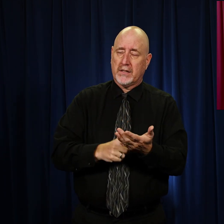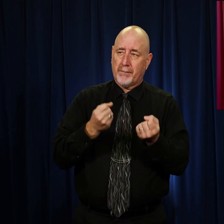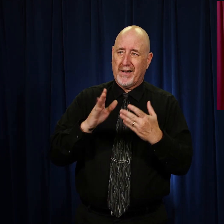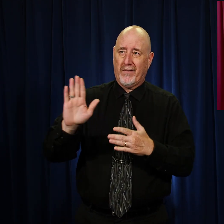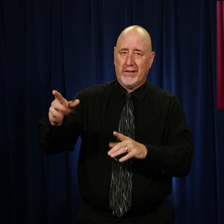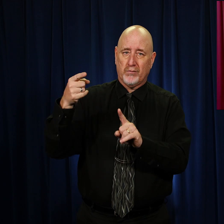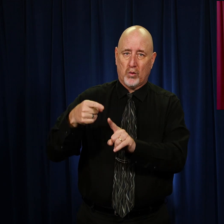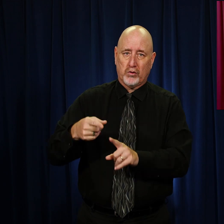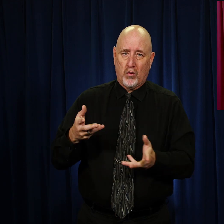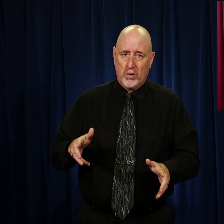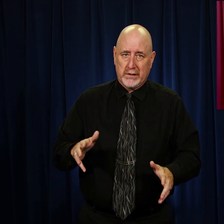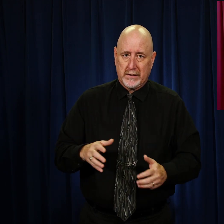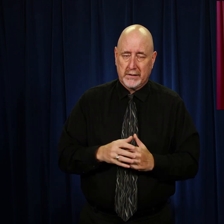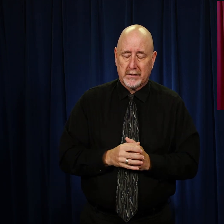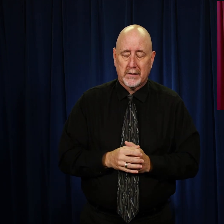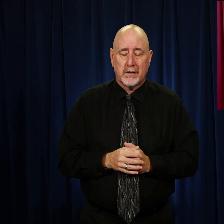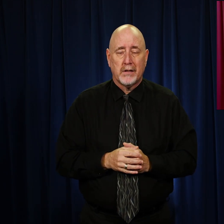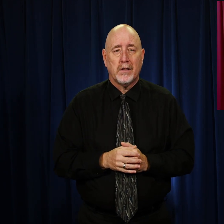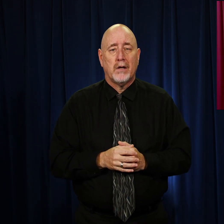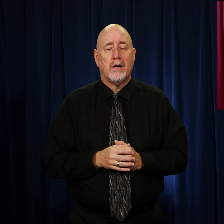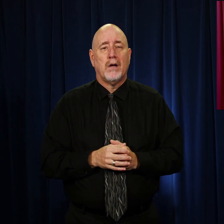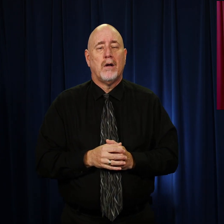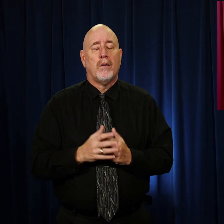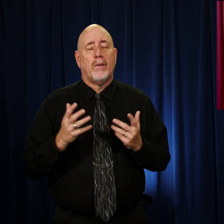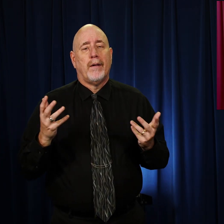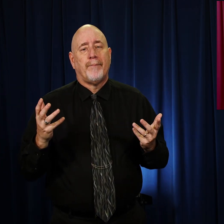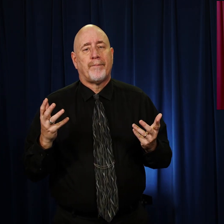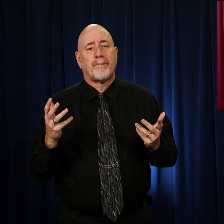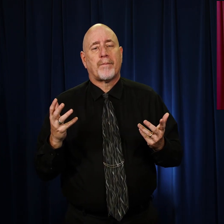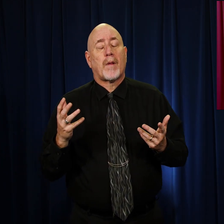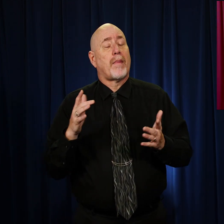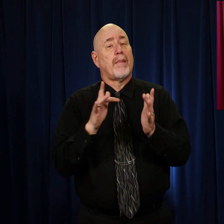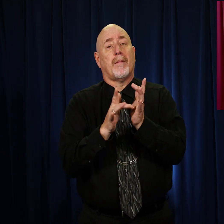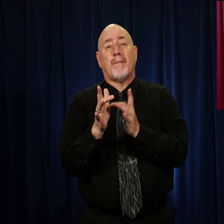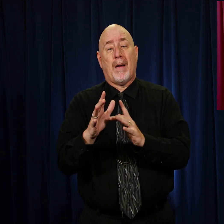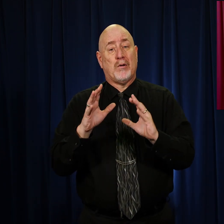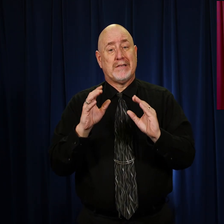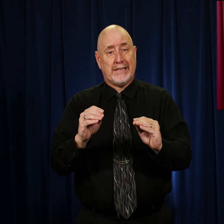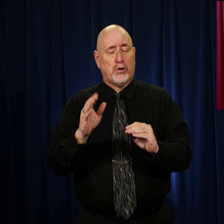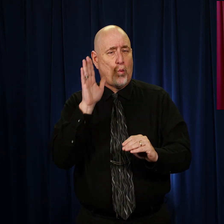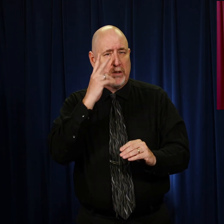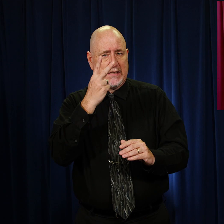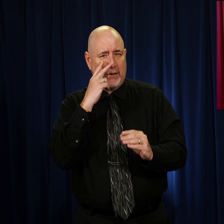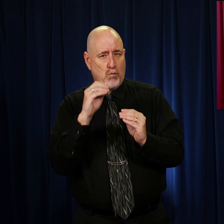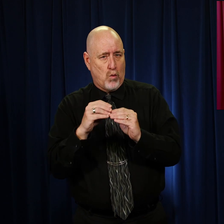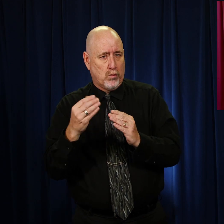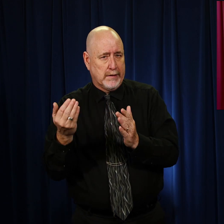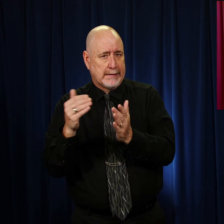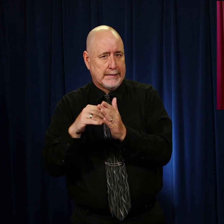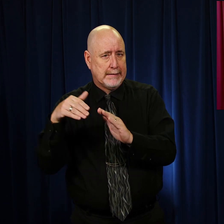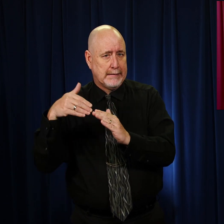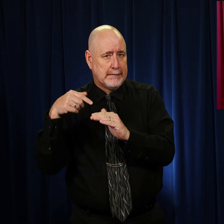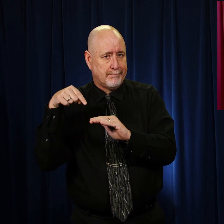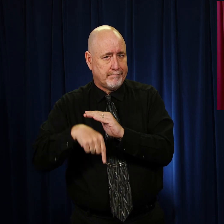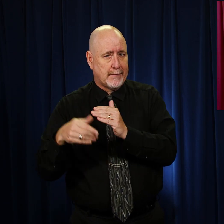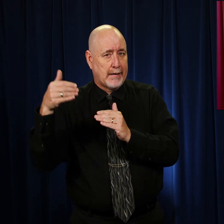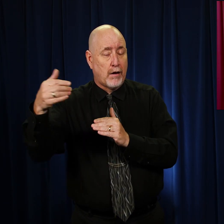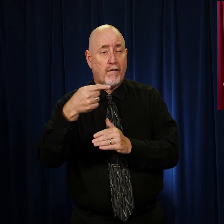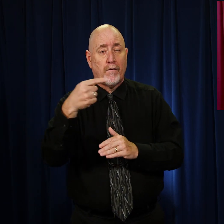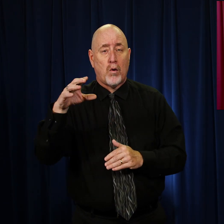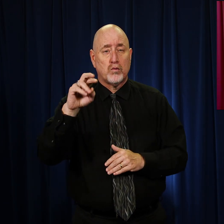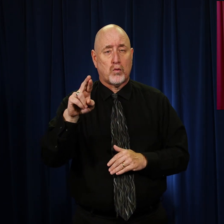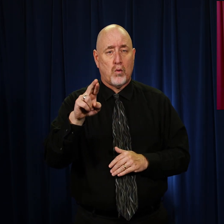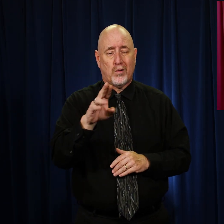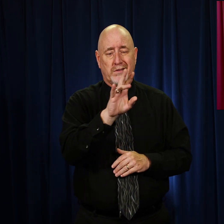many of these points. Well, what the Bible teaches, and we'll pursue this some more later, but in 1